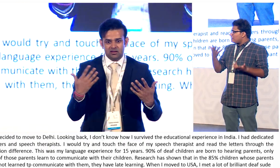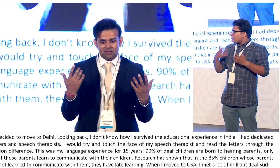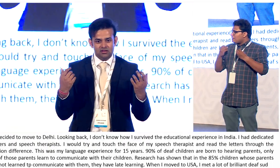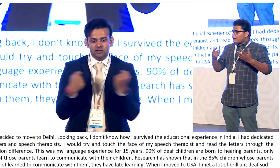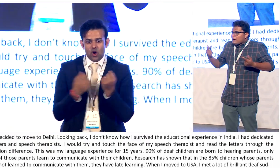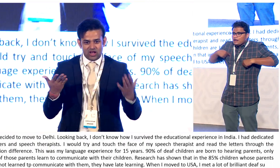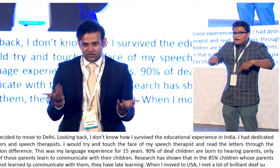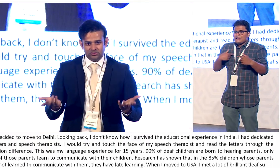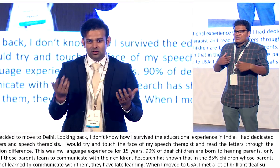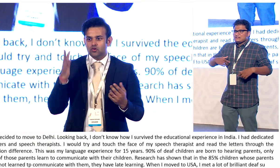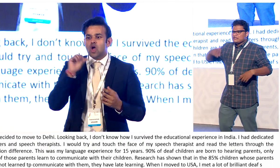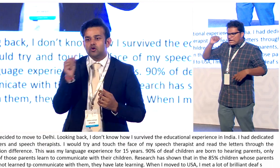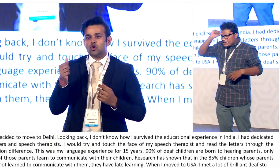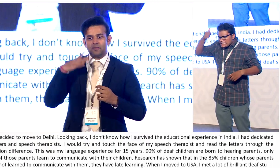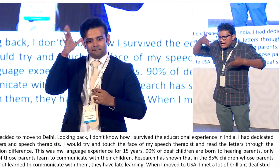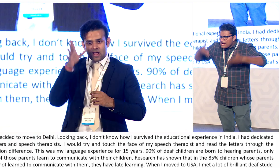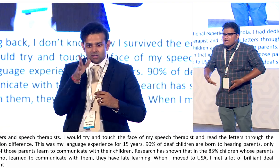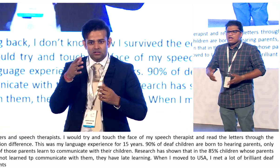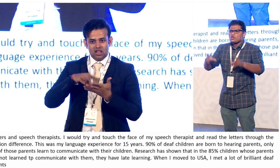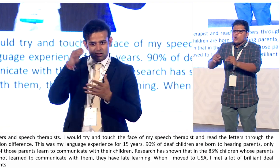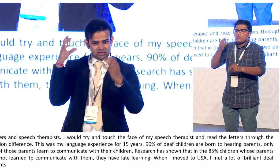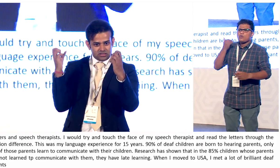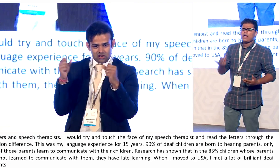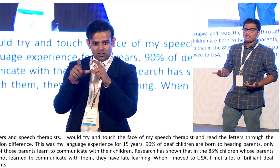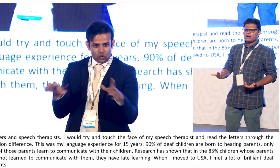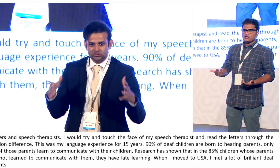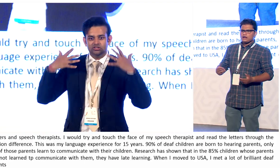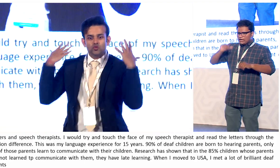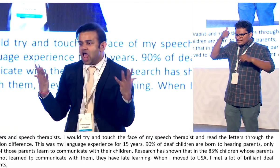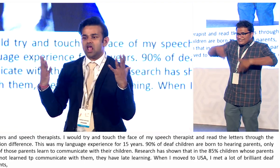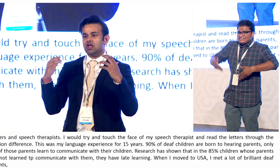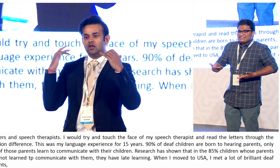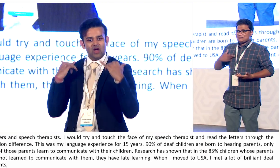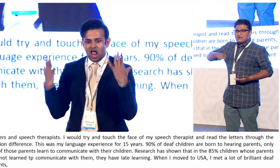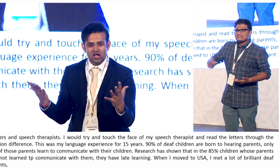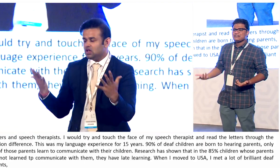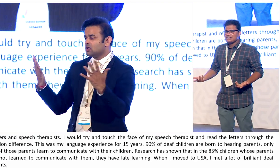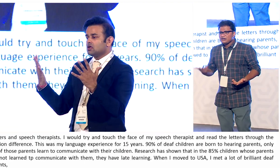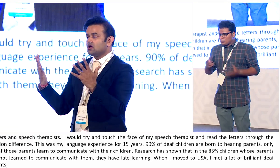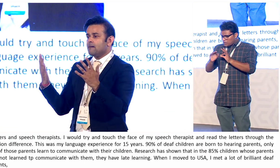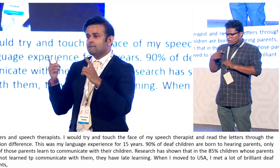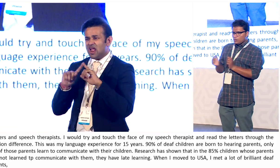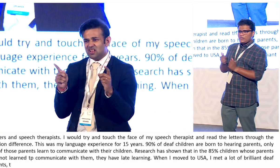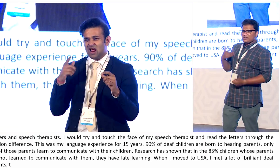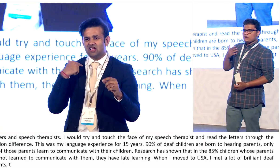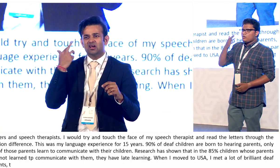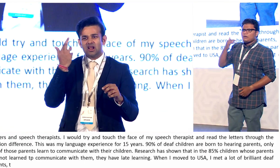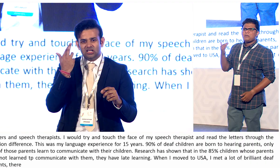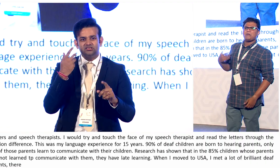I was so mad, why wouldn't India give us the same support? Why didn't my parents learn how to sign?